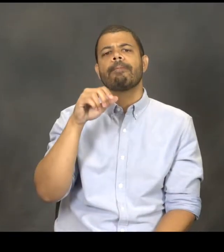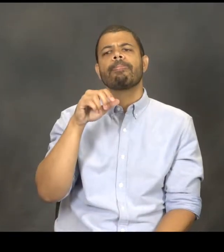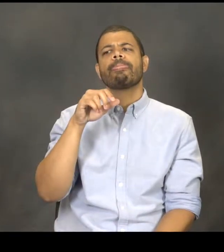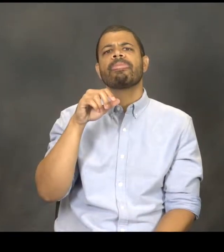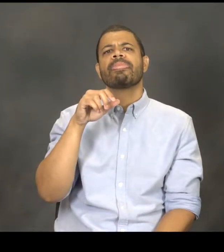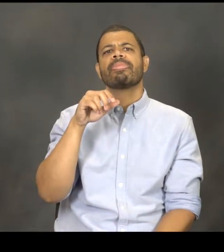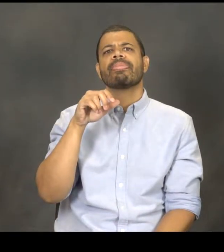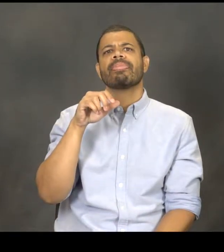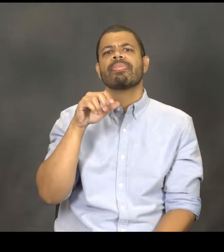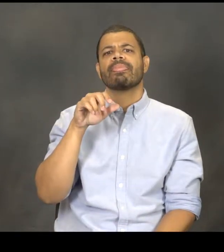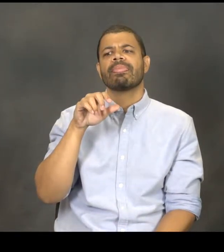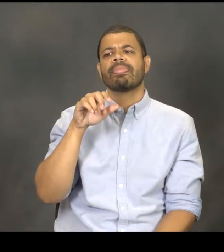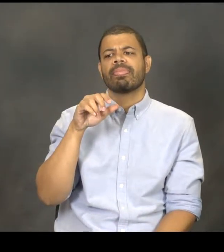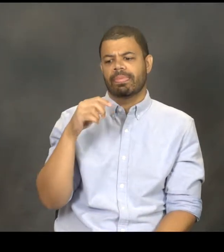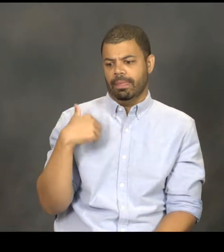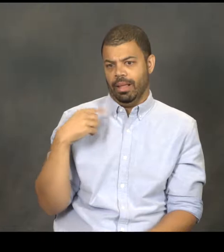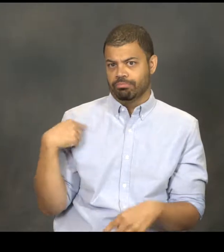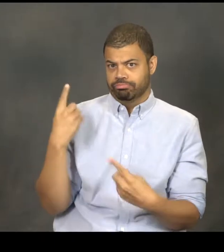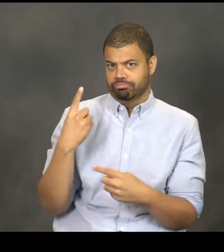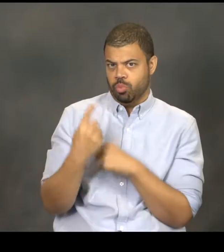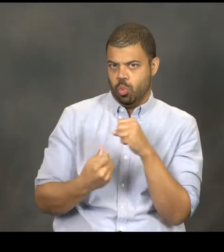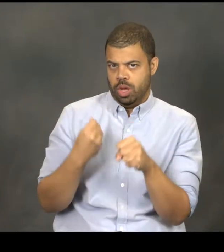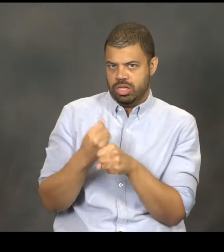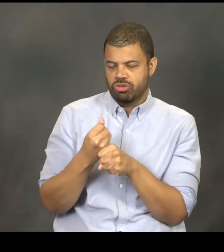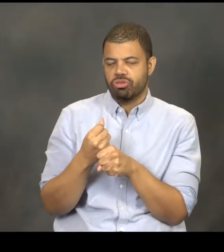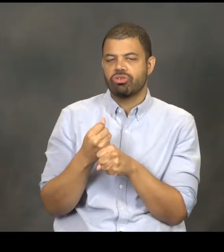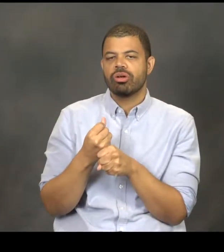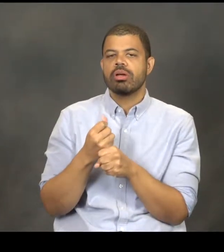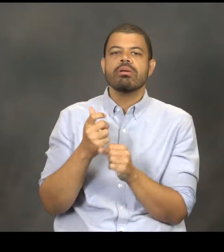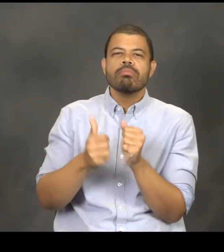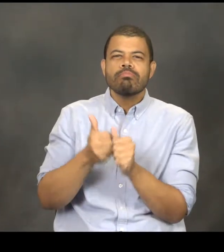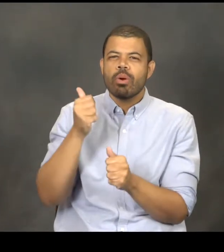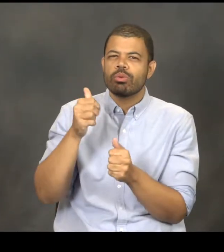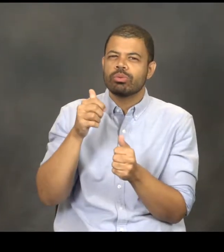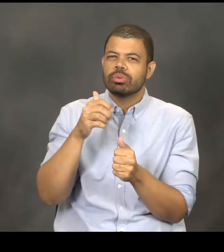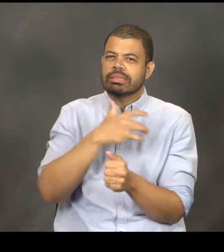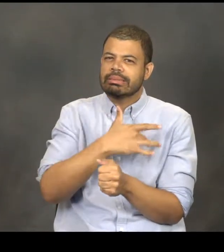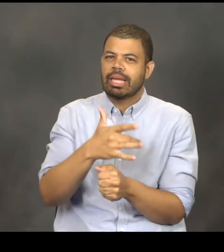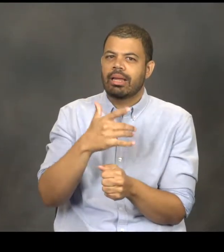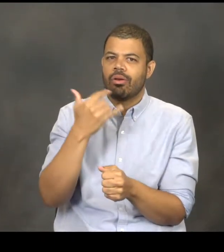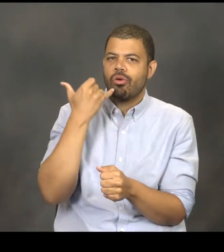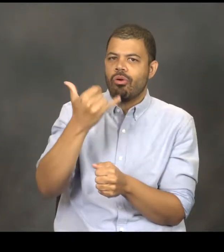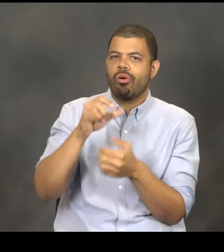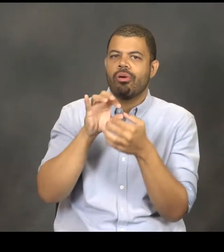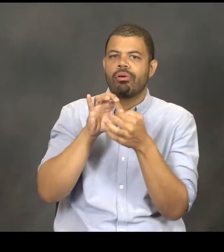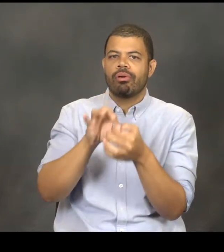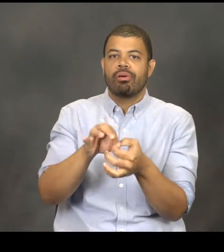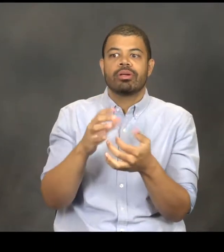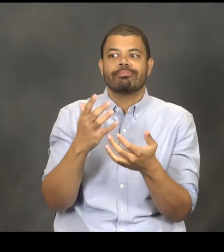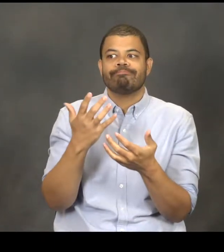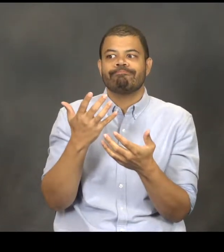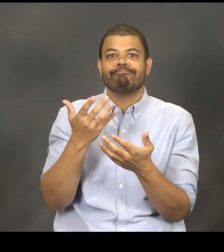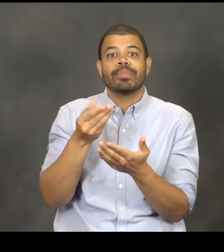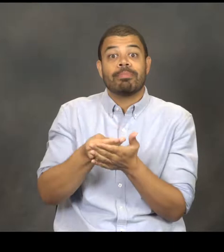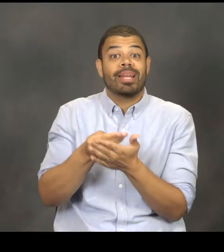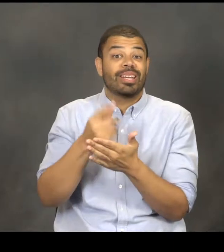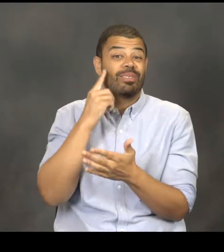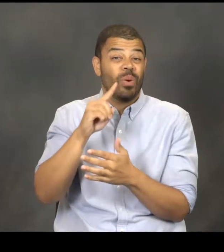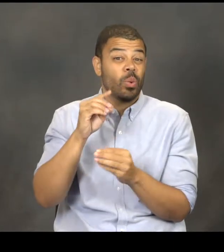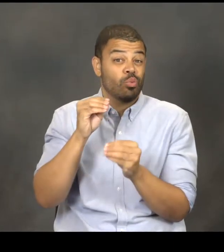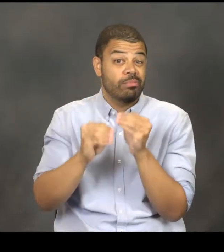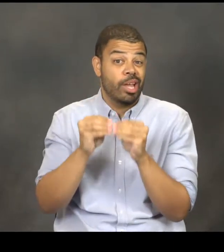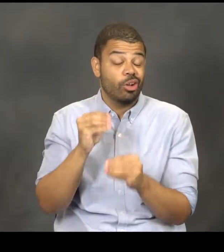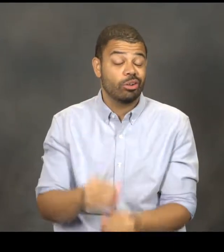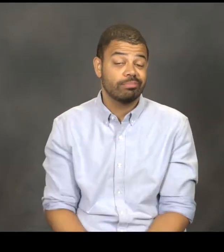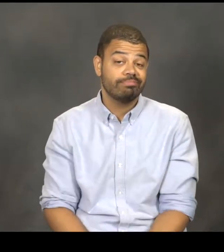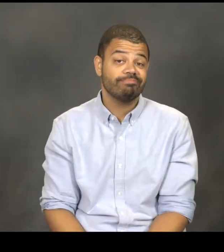In about the year that I've been here, one of the calls I get most often are, do you just have money for repairs? Because folks